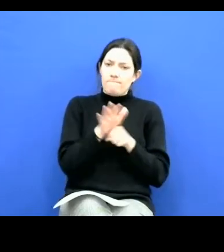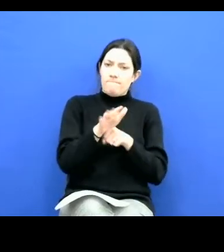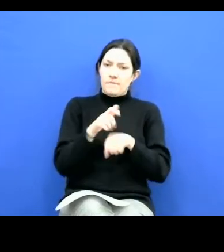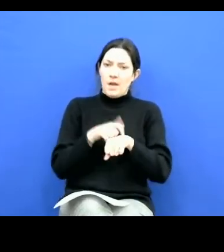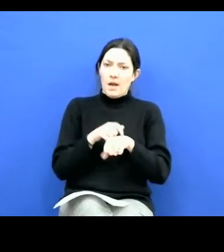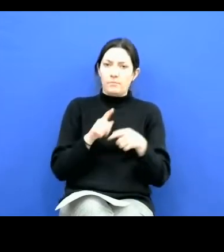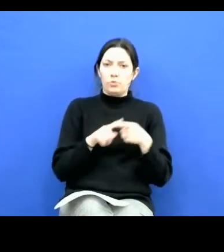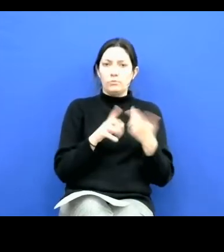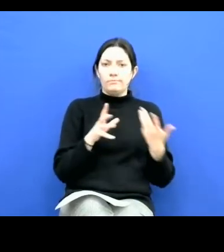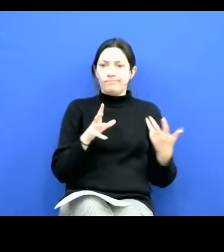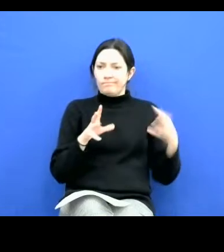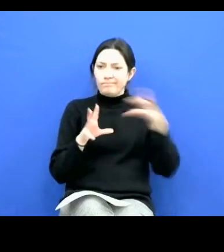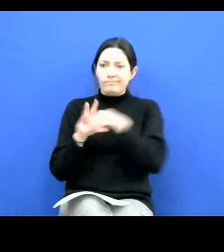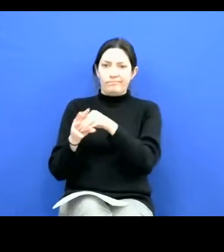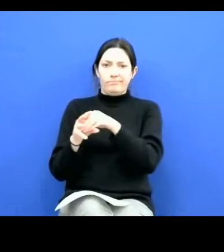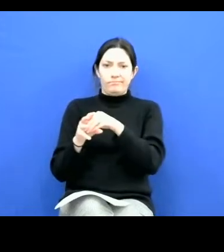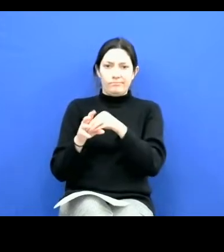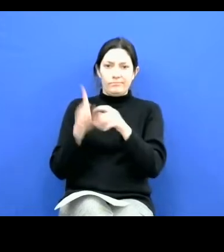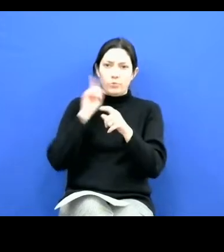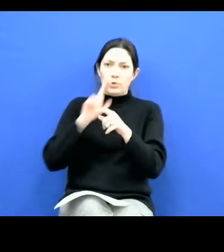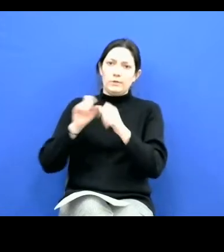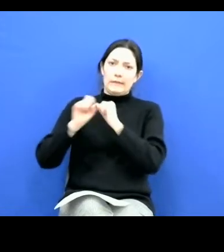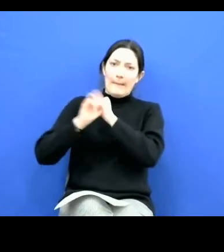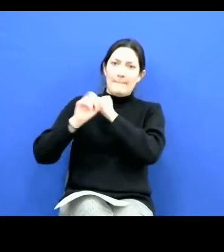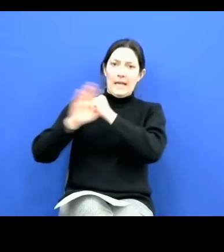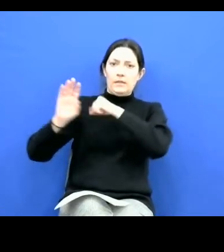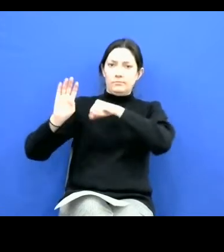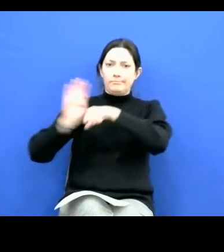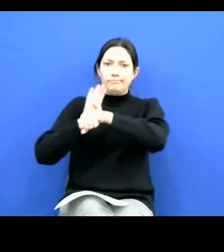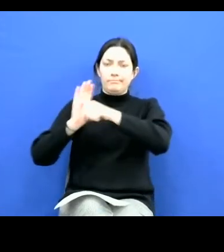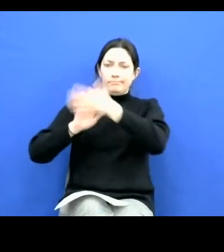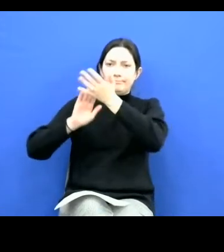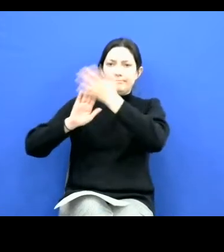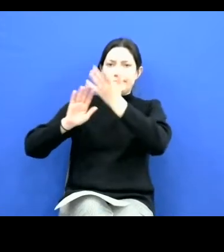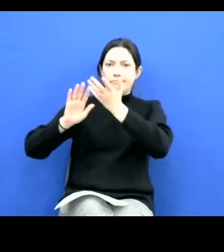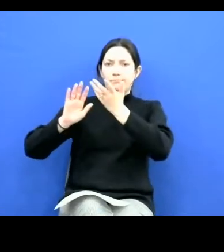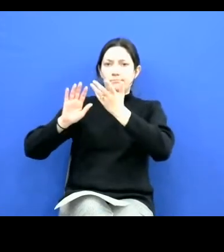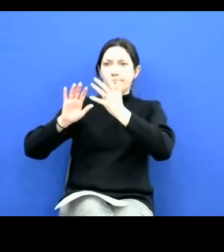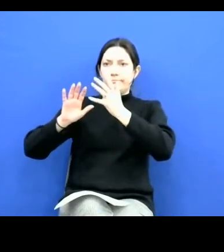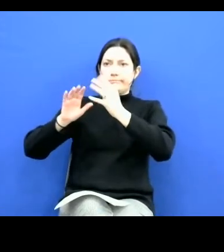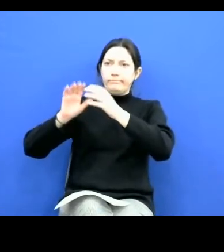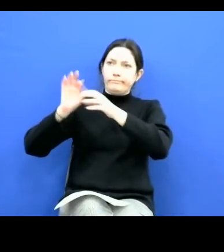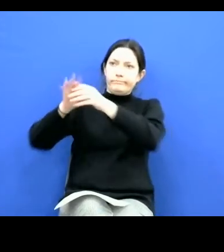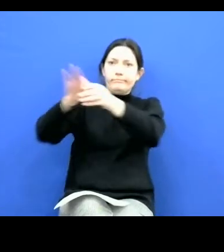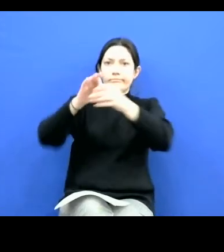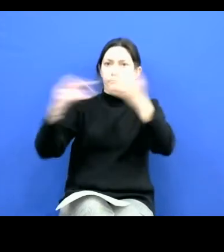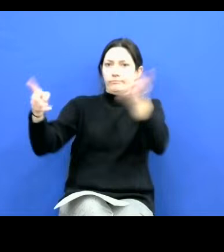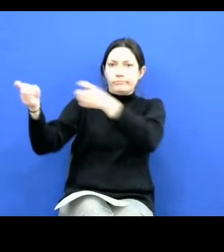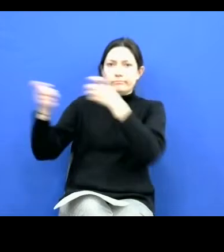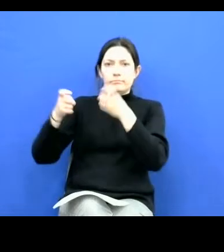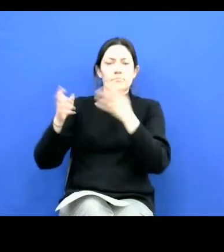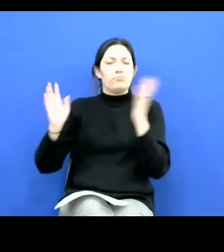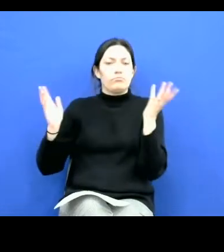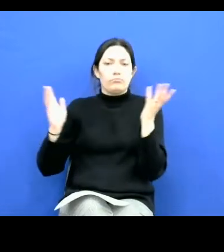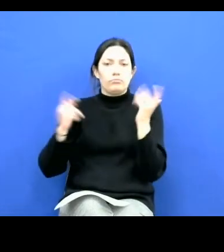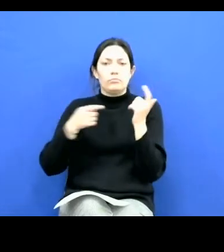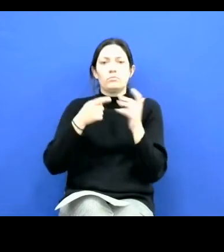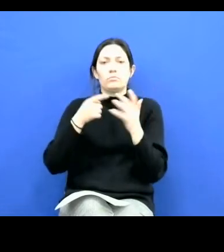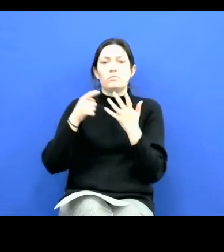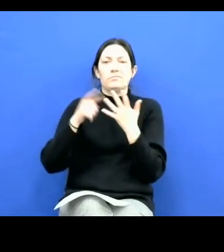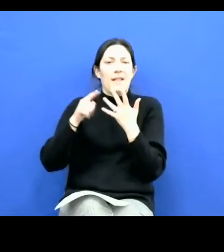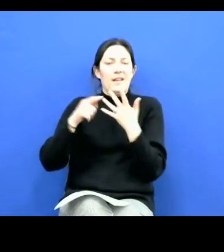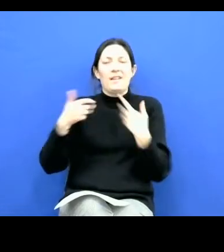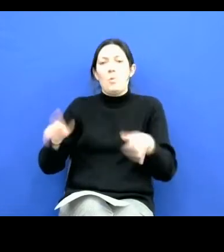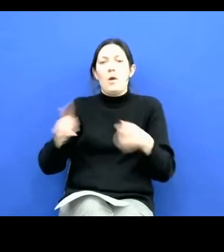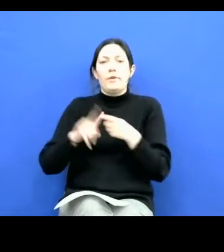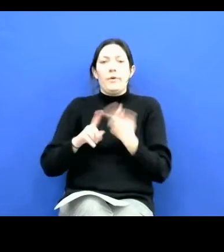to spend campaigning, and, you know, didn't want to shortchange the town,